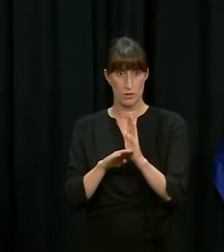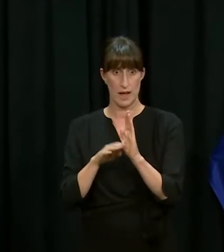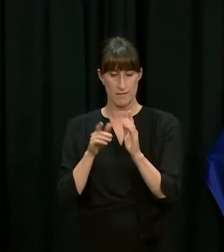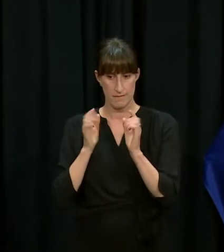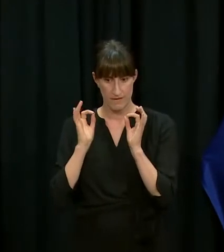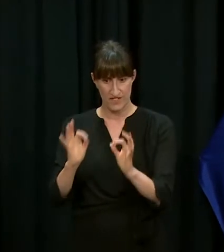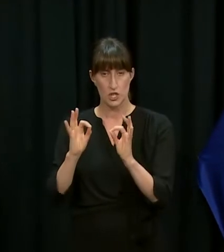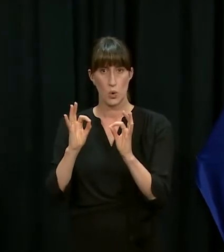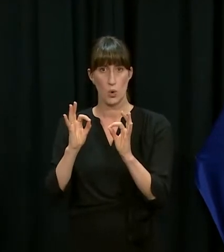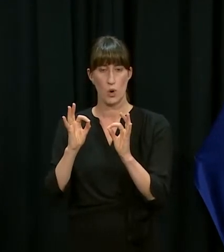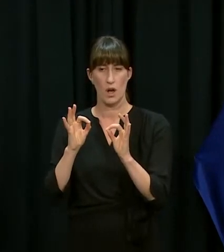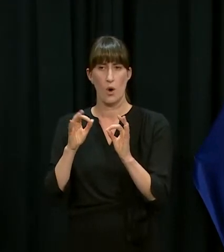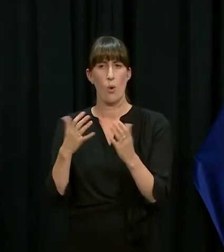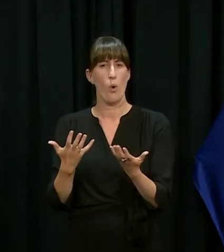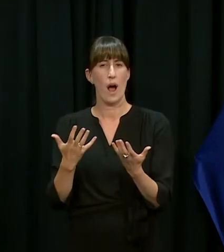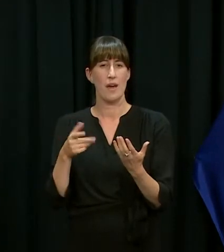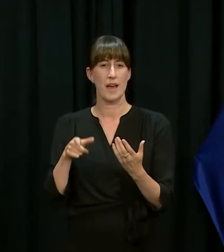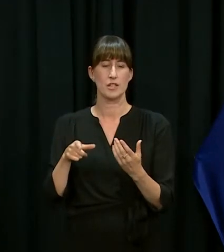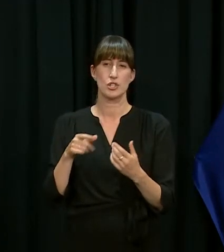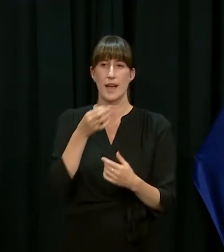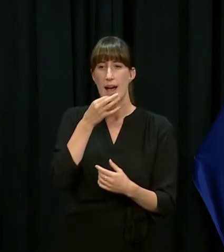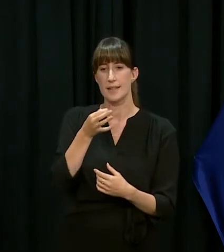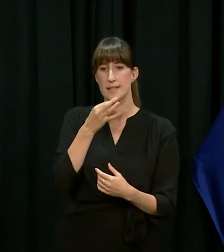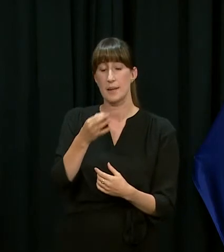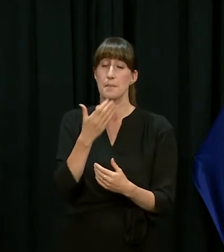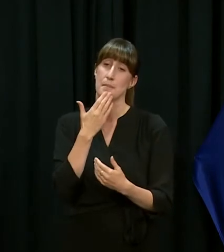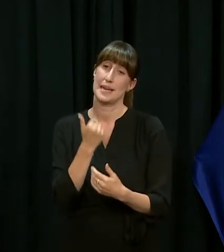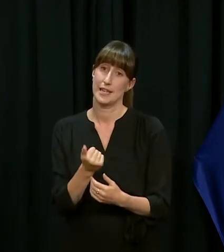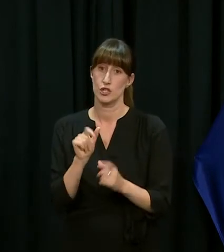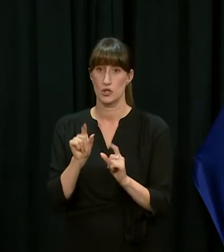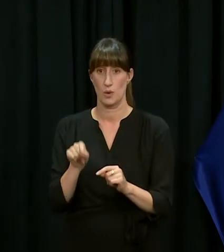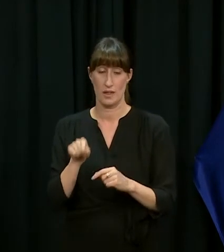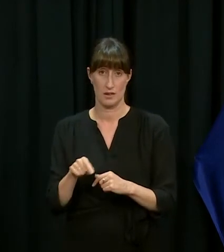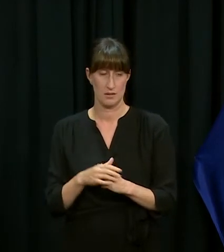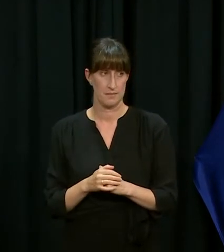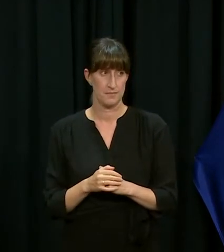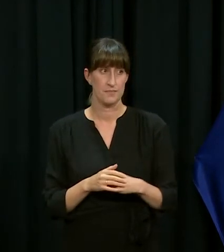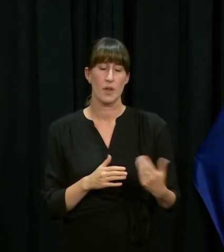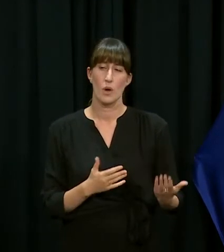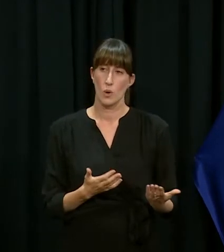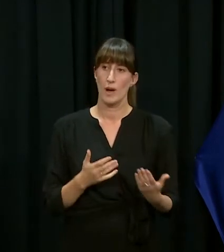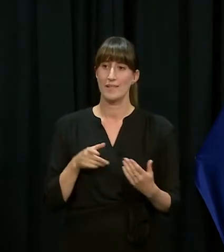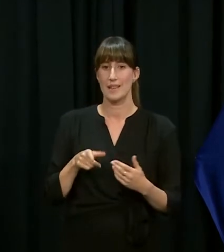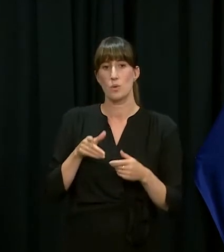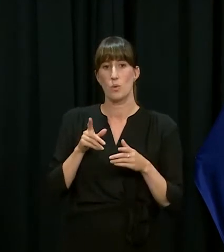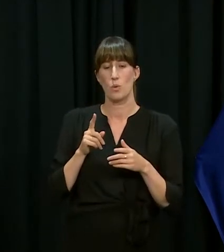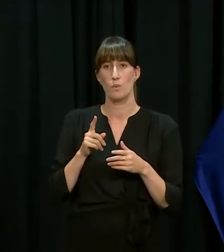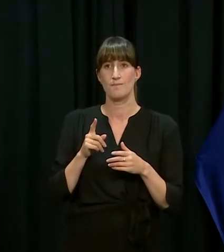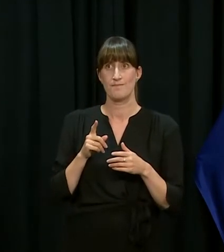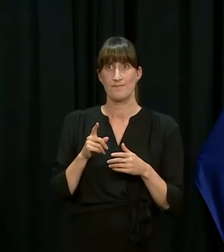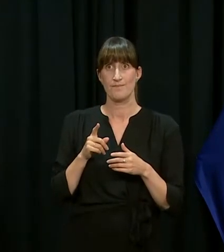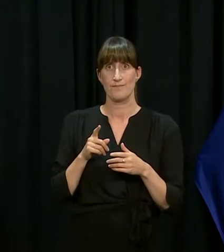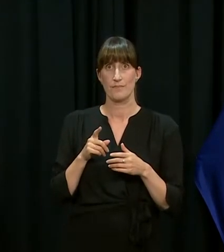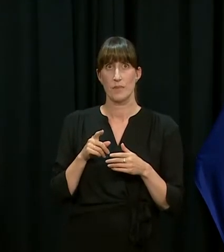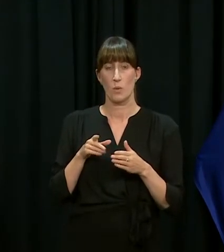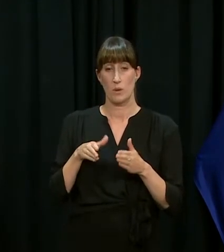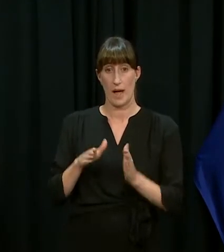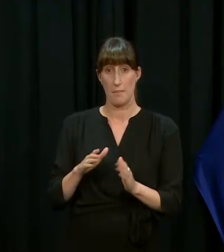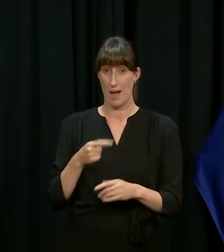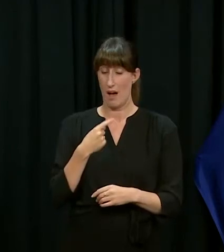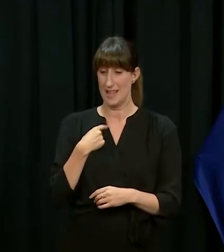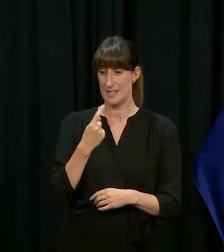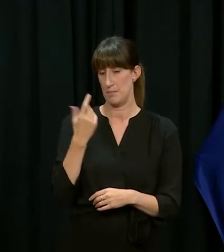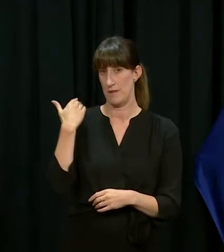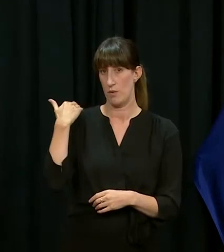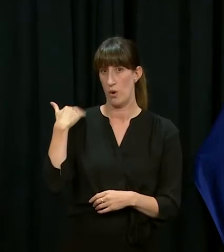that, and it's certainly a tool we could use. However, what I would say is, and as I said in my comments, the school has been